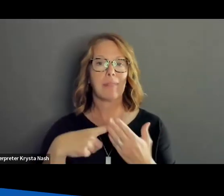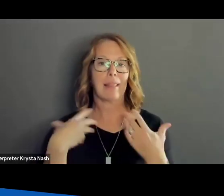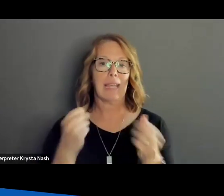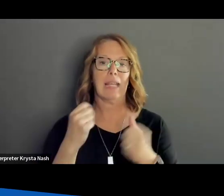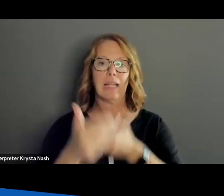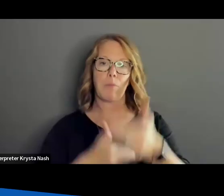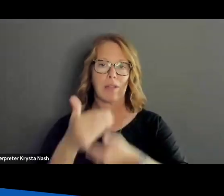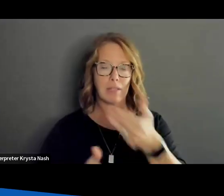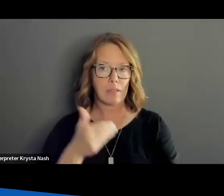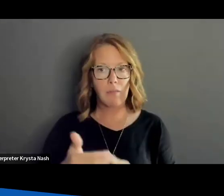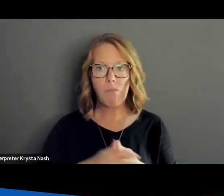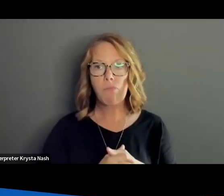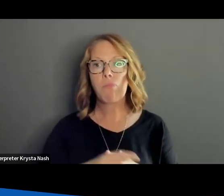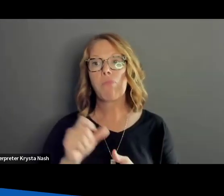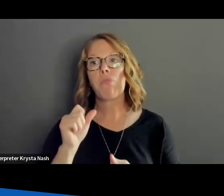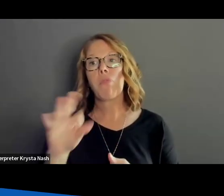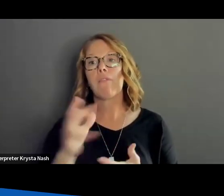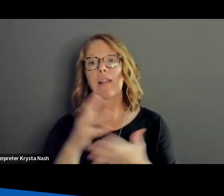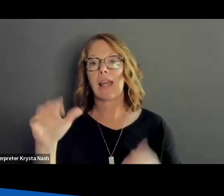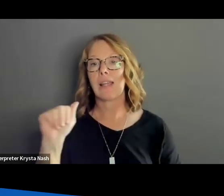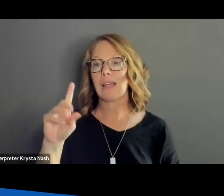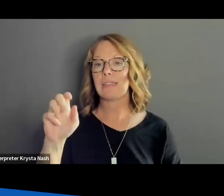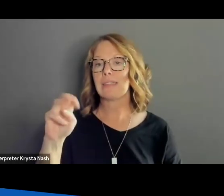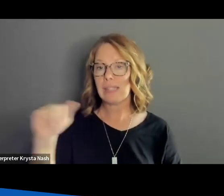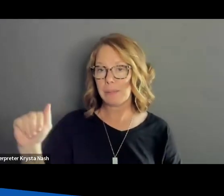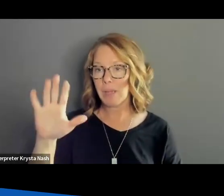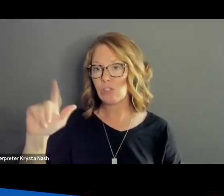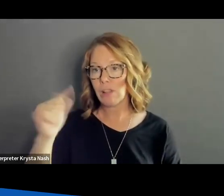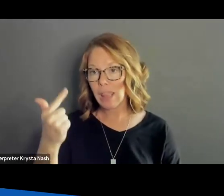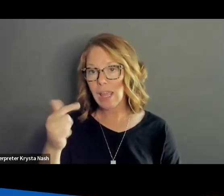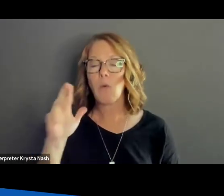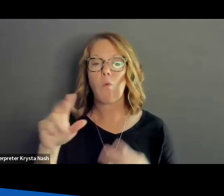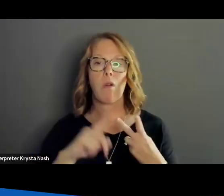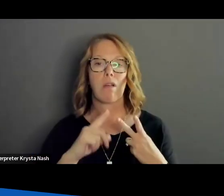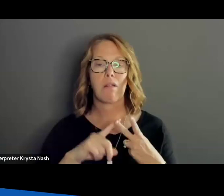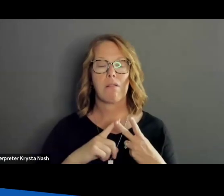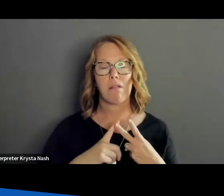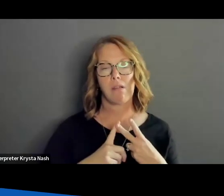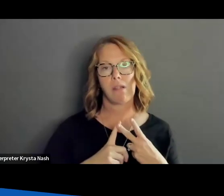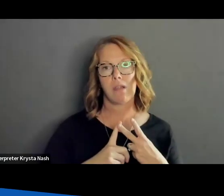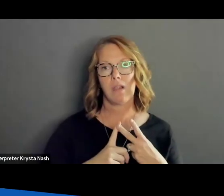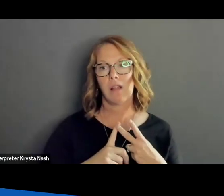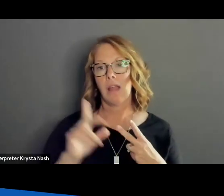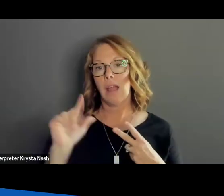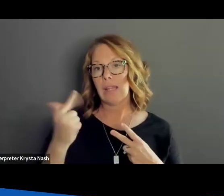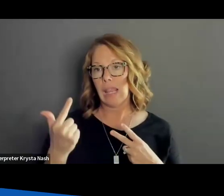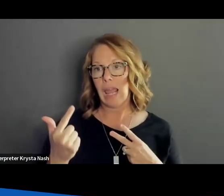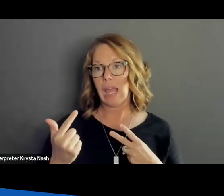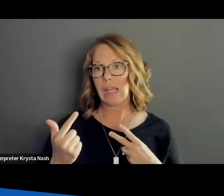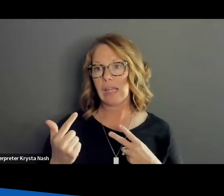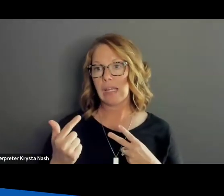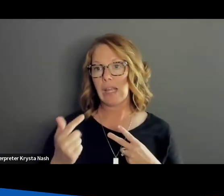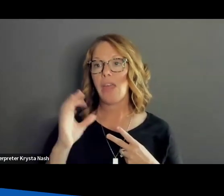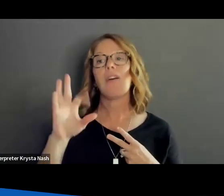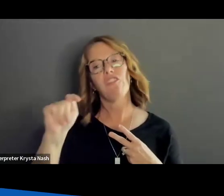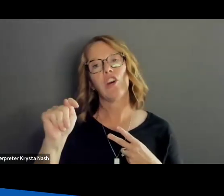process because if there's a lot of edema in your leg, or the leg is the furthest, foot's